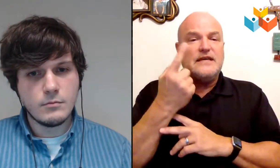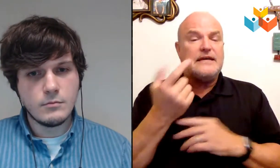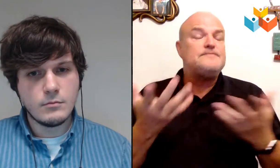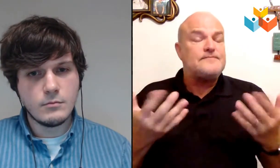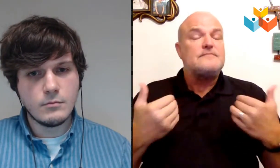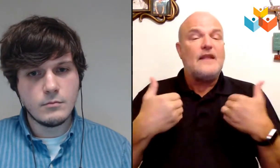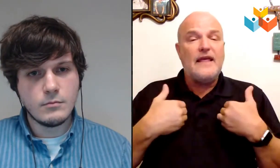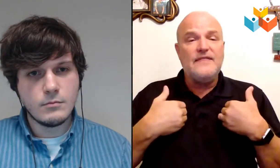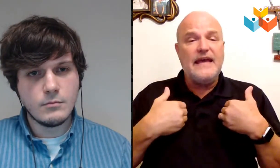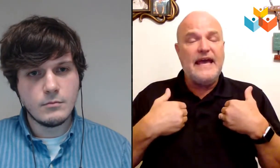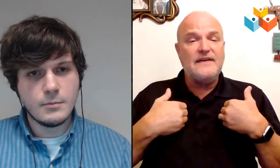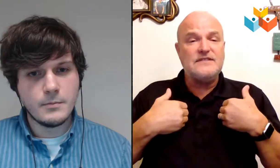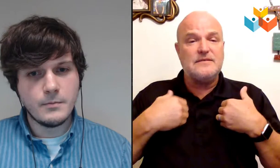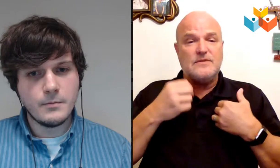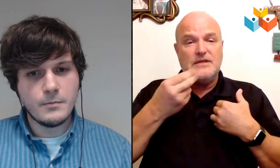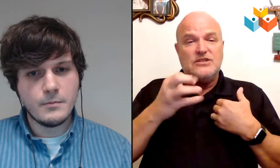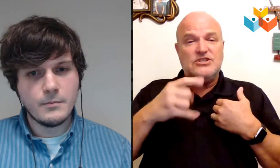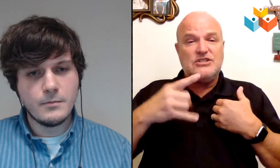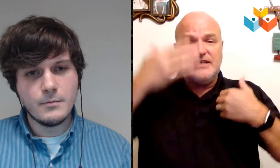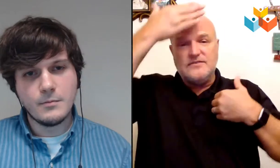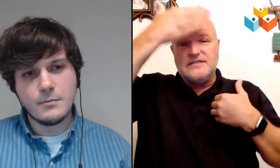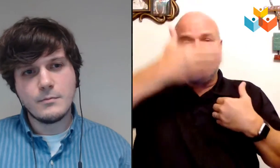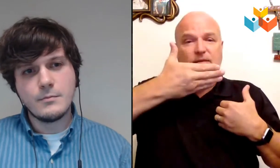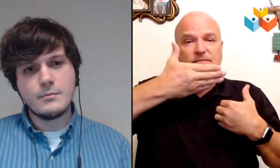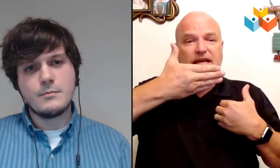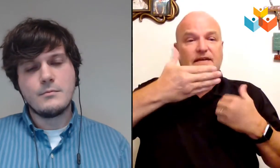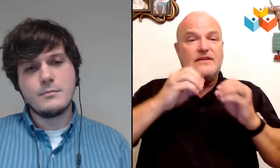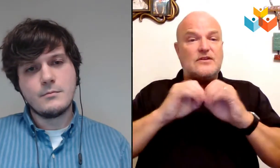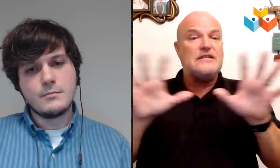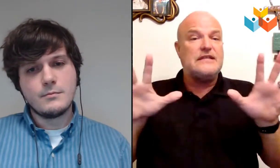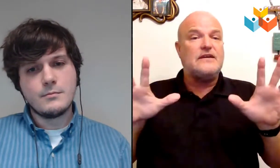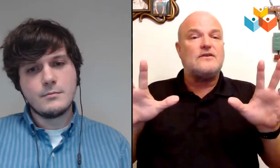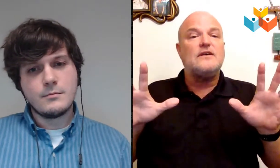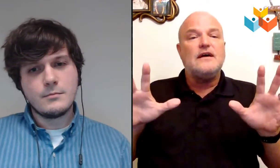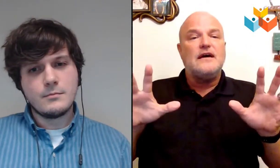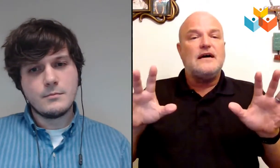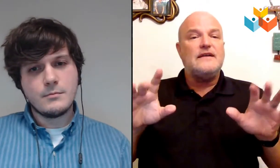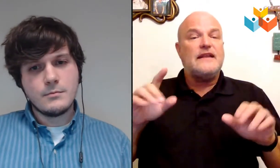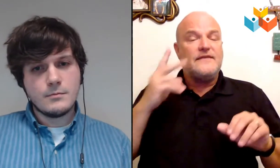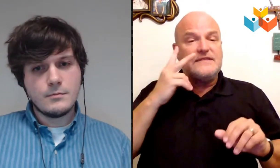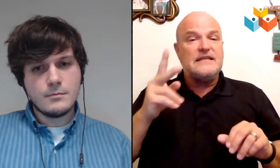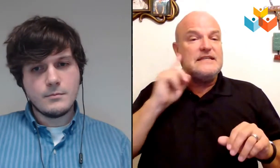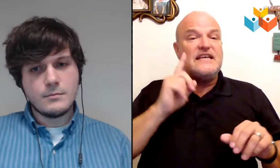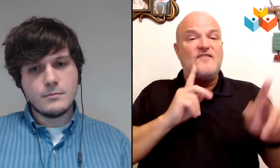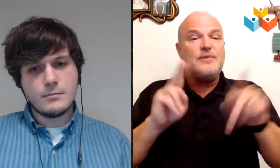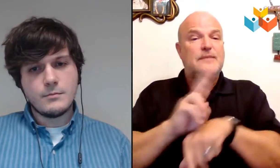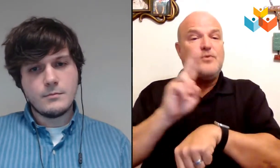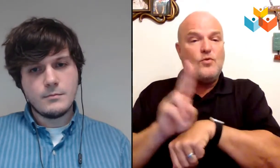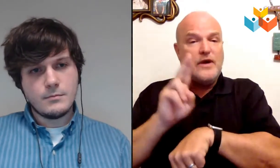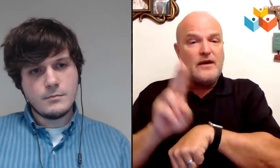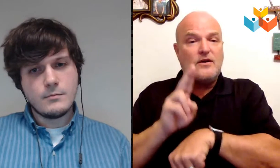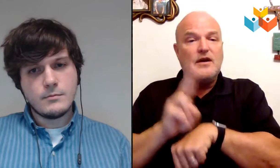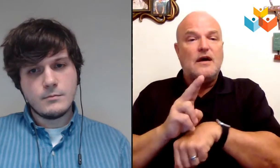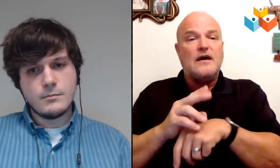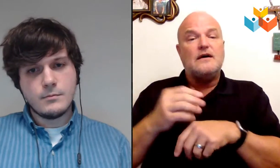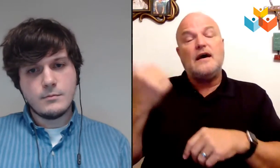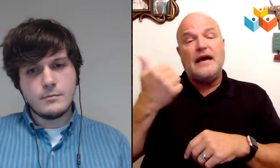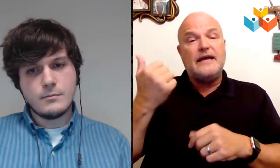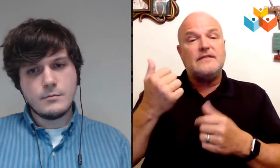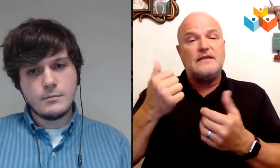to understand. They have some shields that come down that are clear that I've seen deaf people